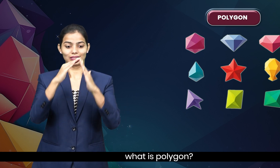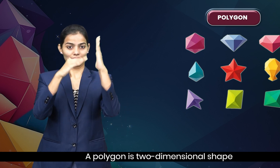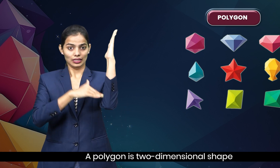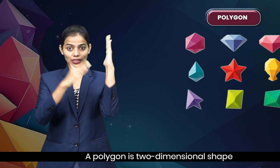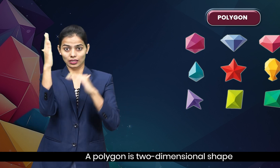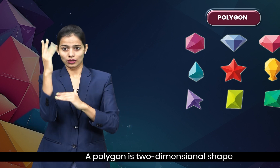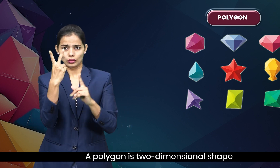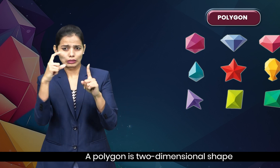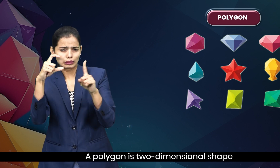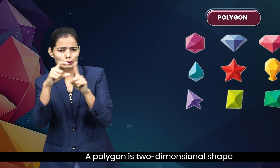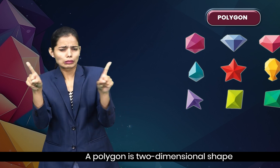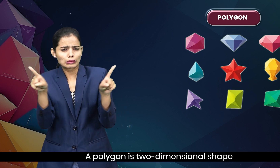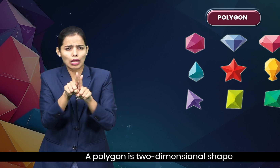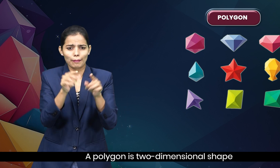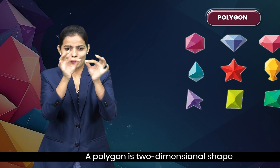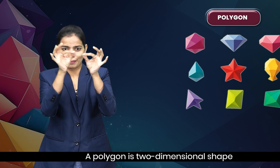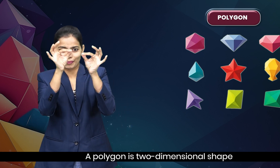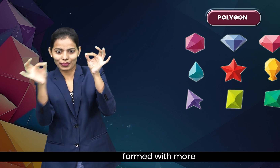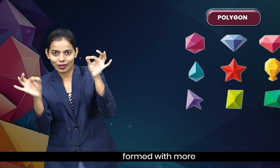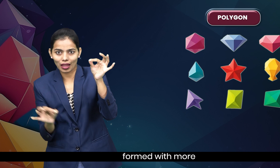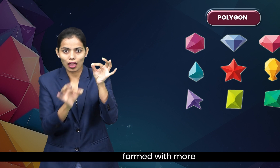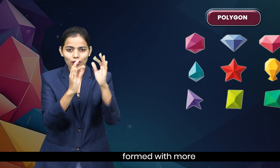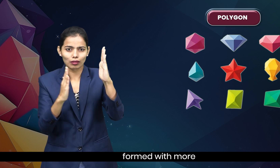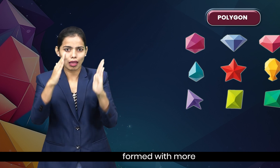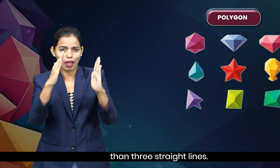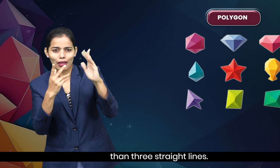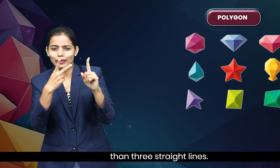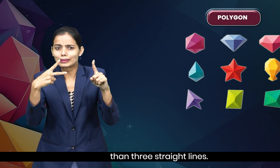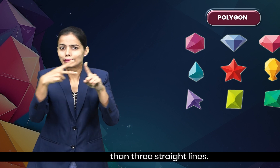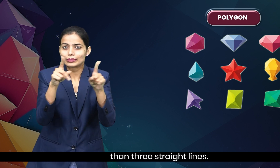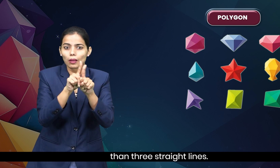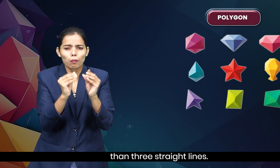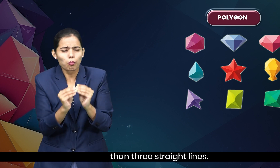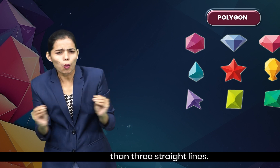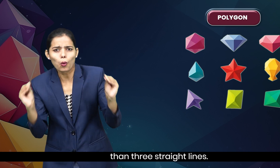A polygon is two-dimensional shape formed with more than three straight lines.